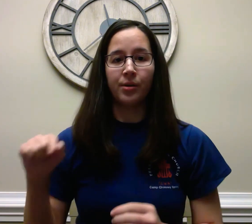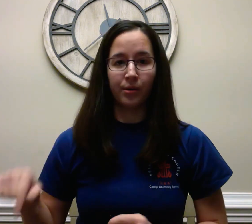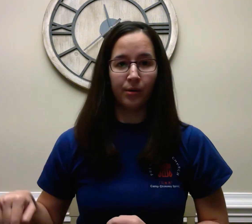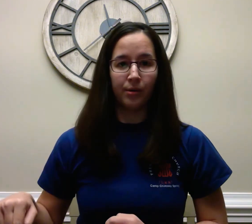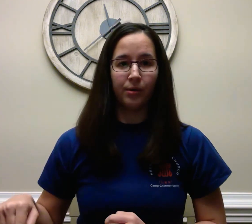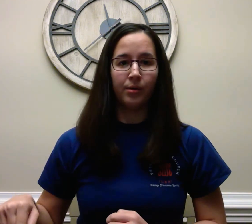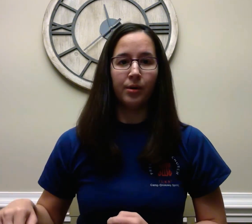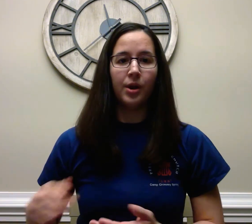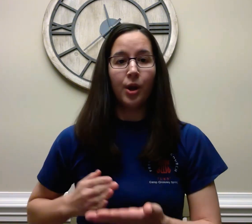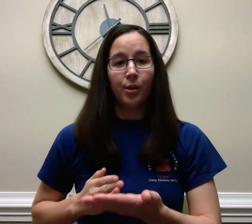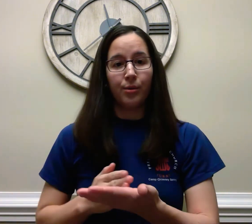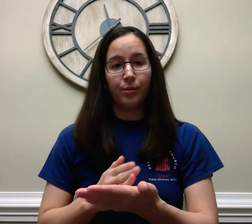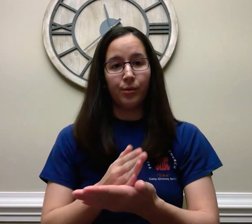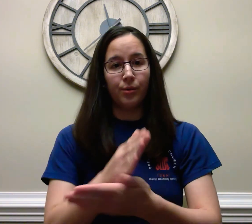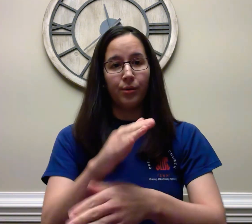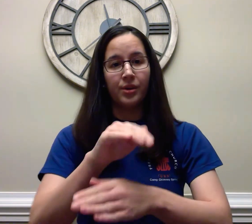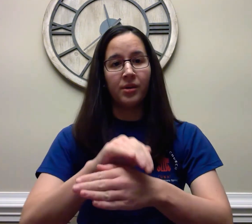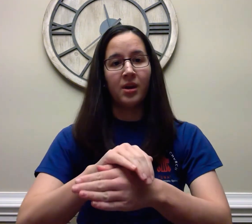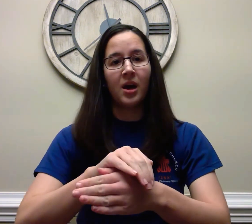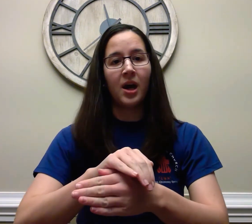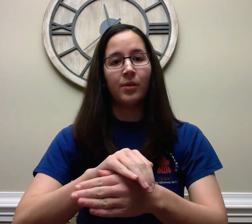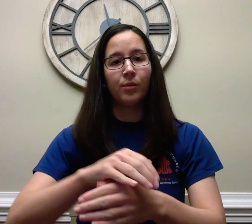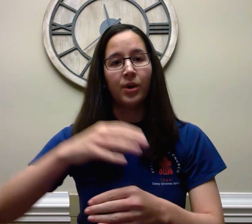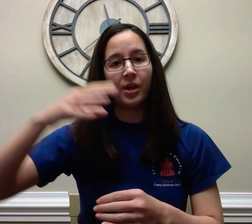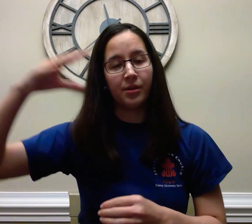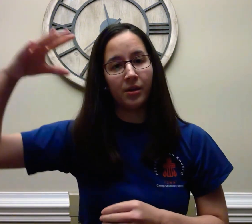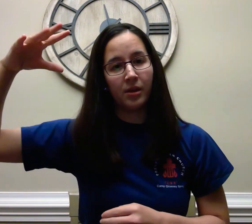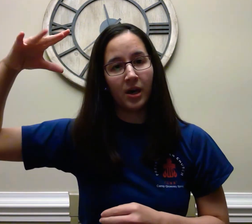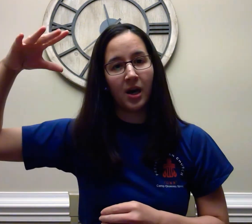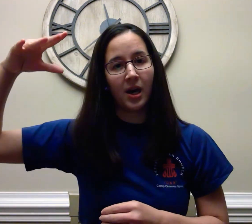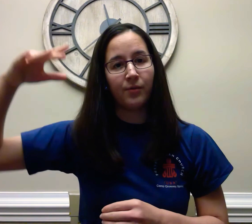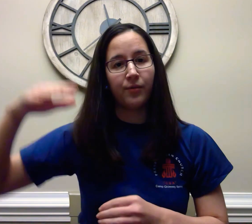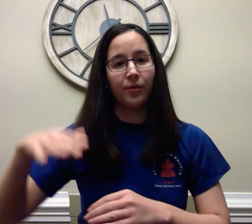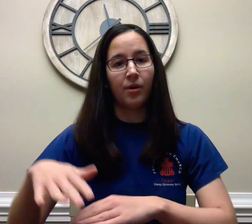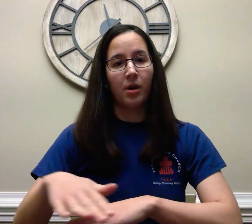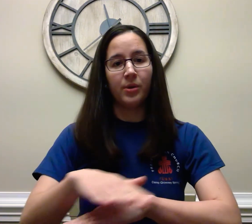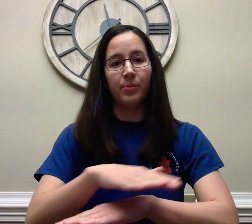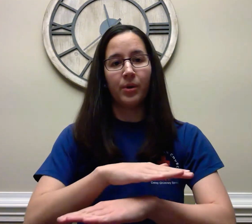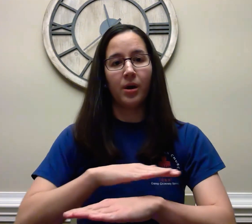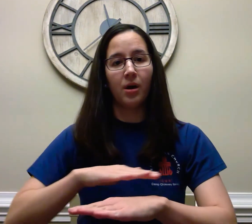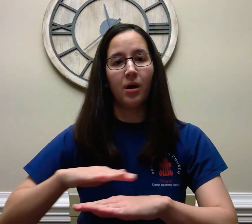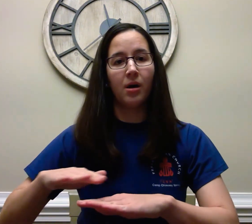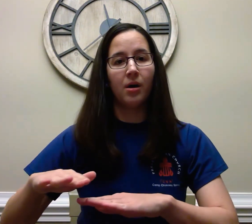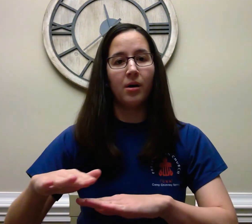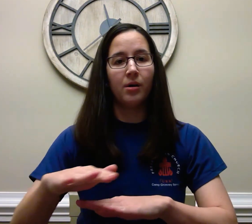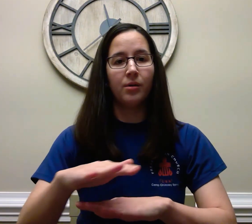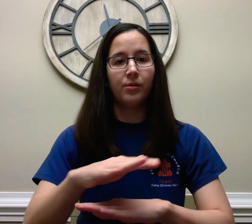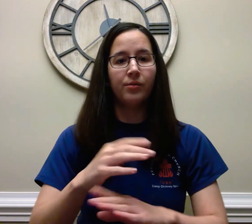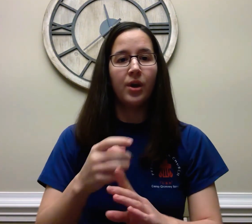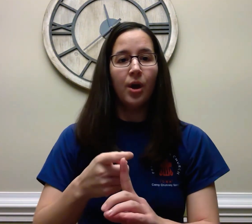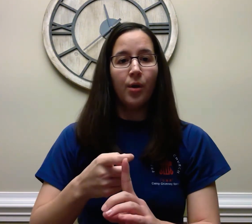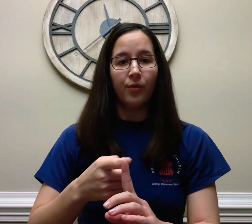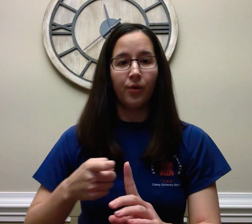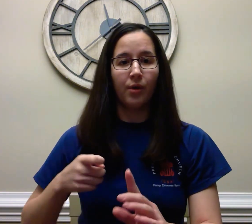her through the night with a light from above. From